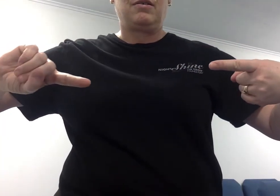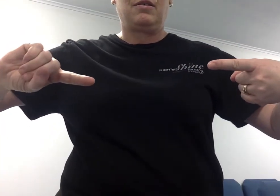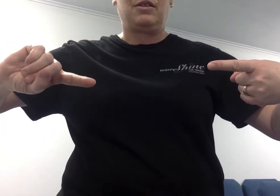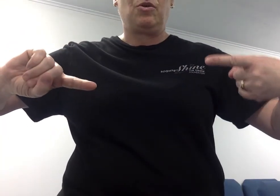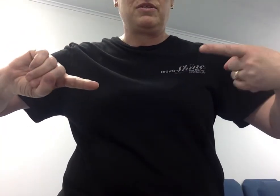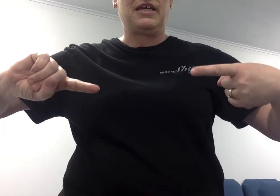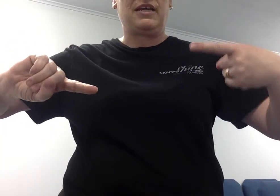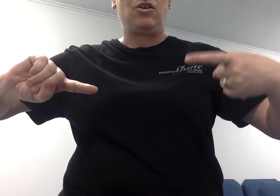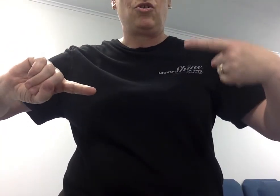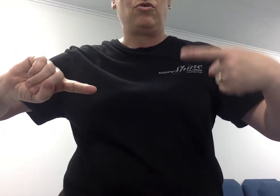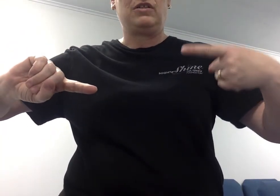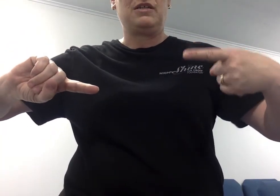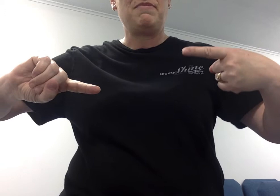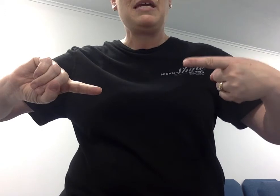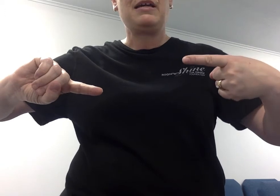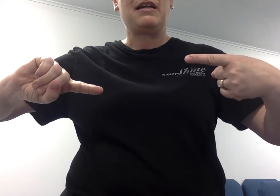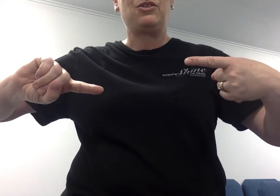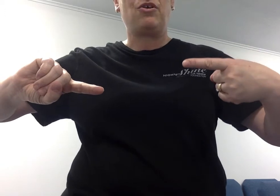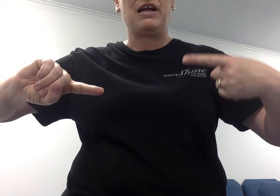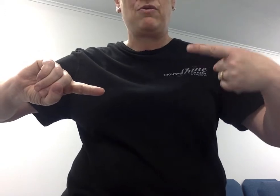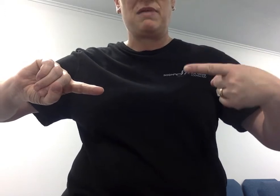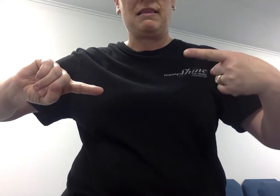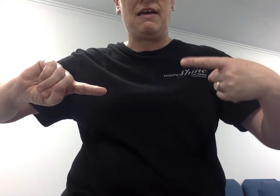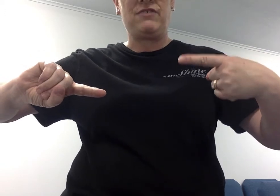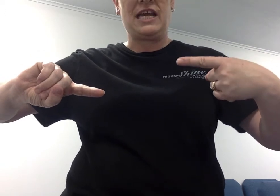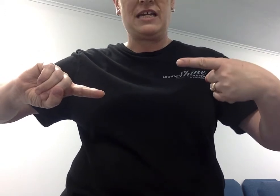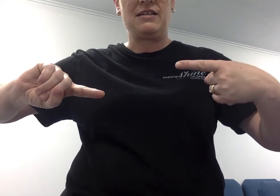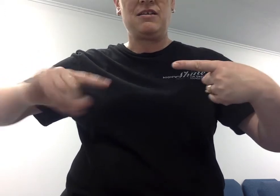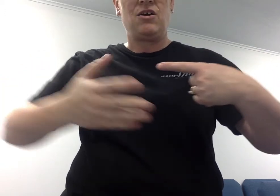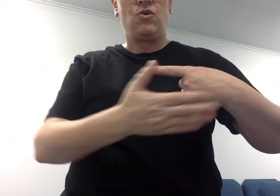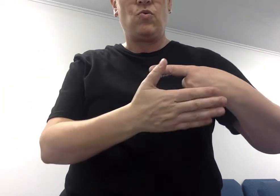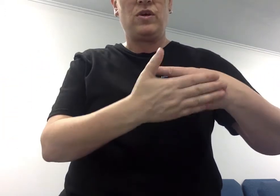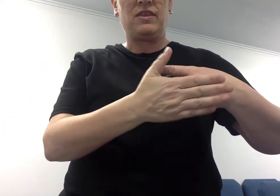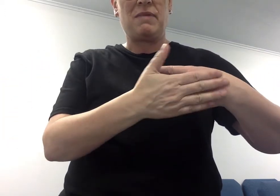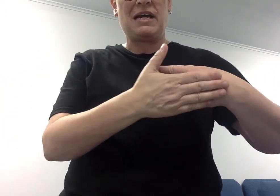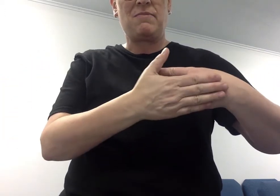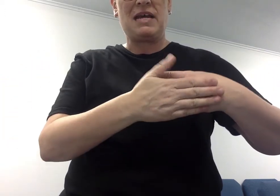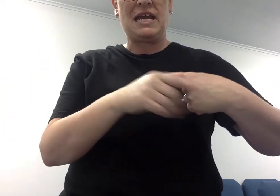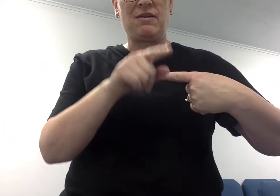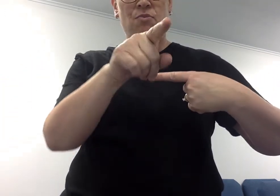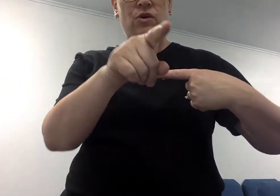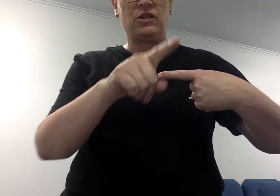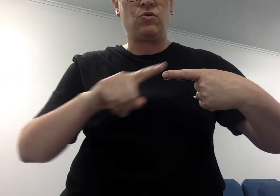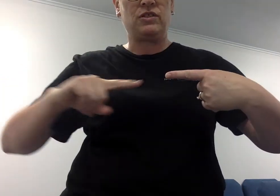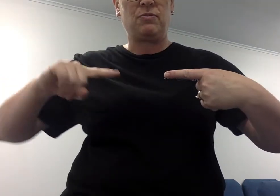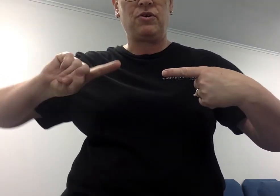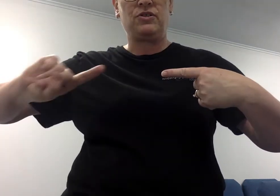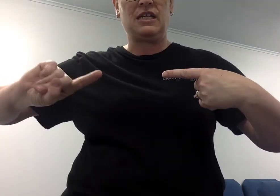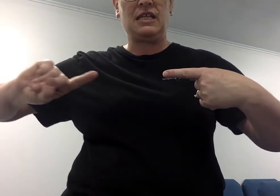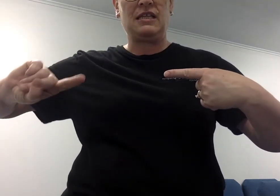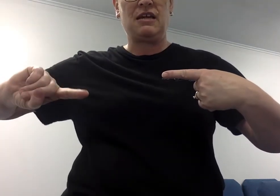It's almost like to me, I started out with my left hand with the back of my hand pointing towards the person, and then the other